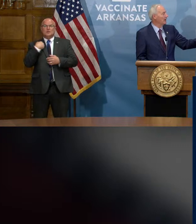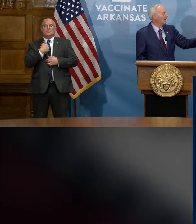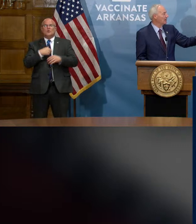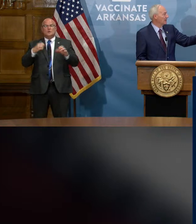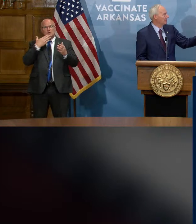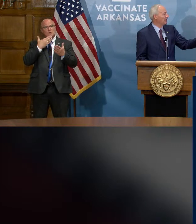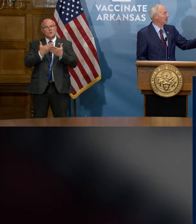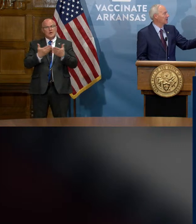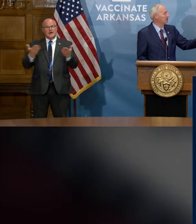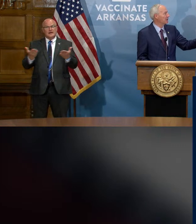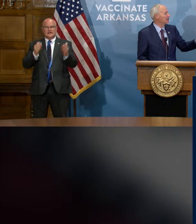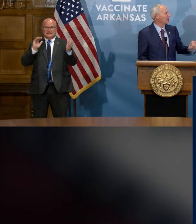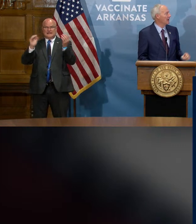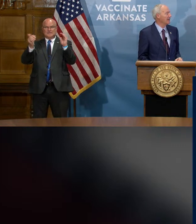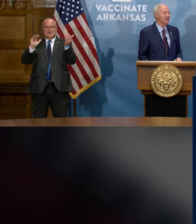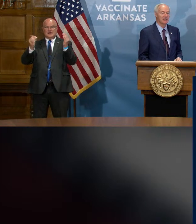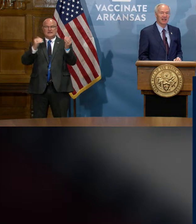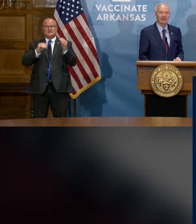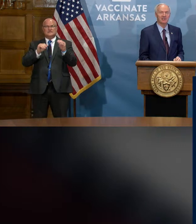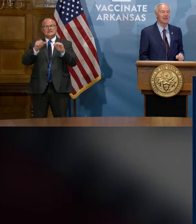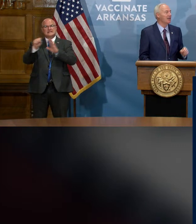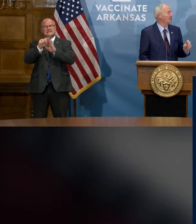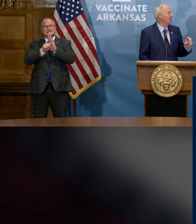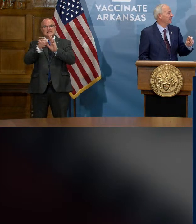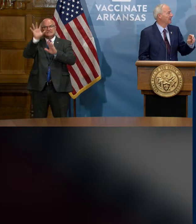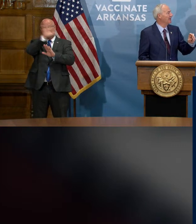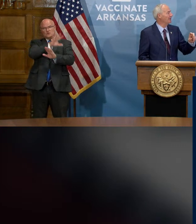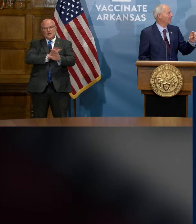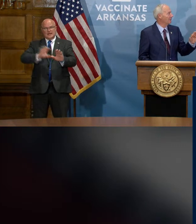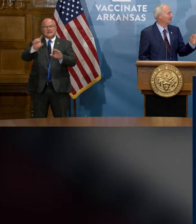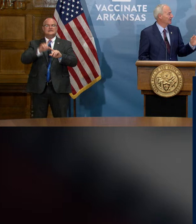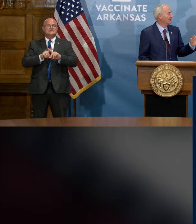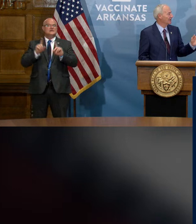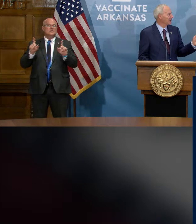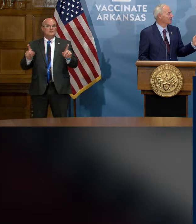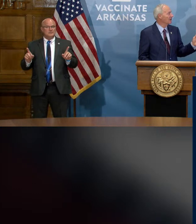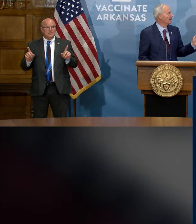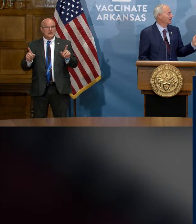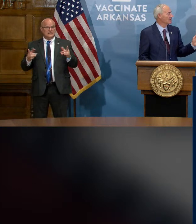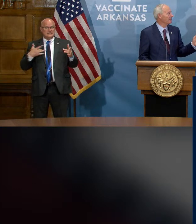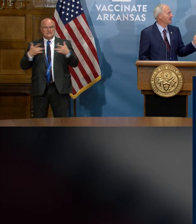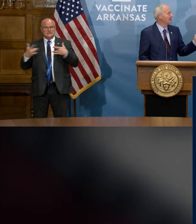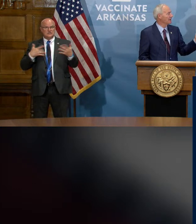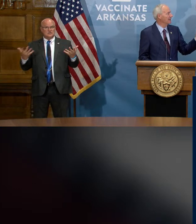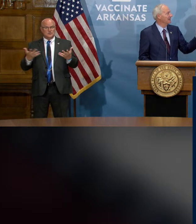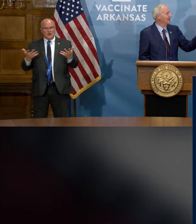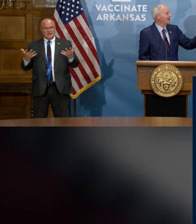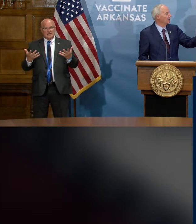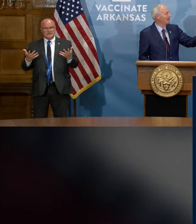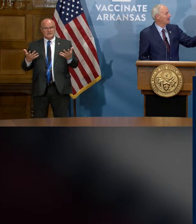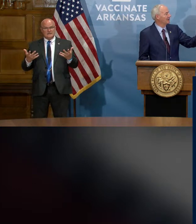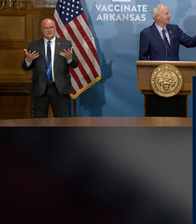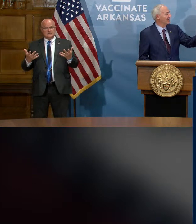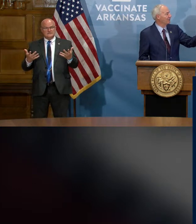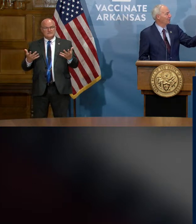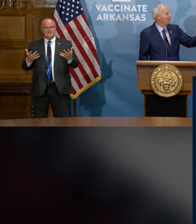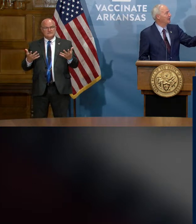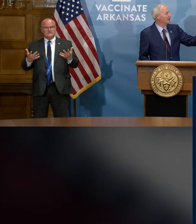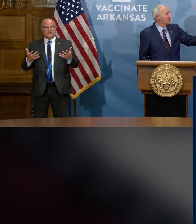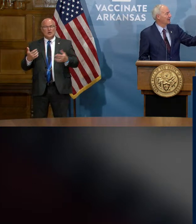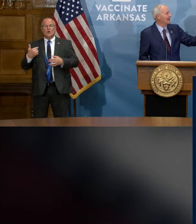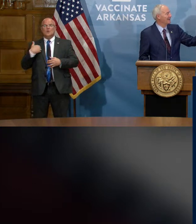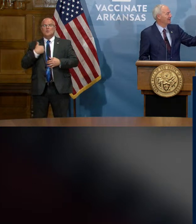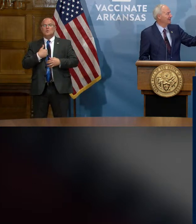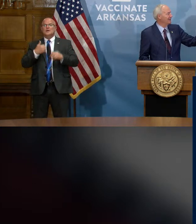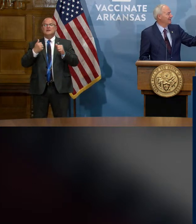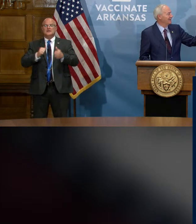are doing well in comparison with our surrounding states, but the concern is obviously whether that we